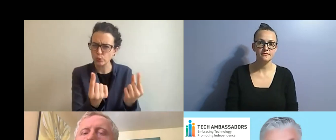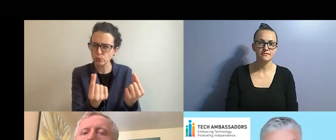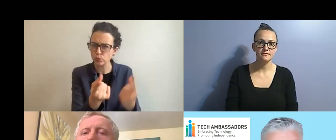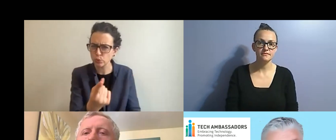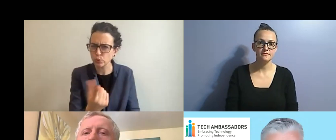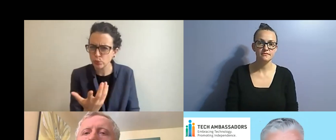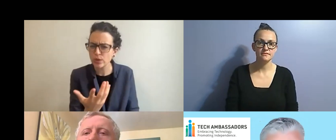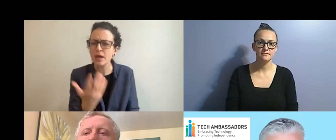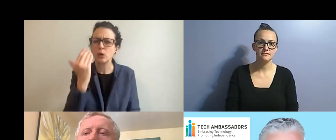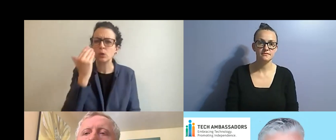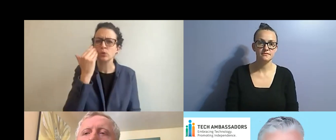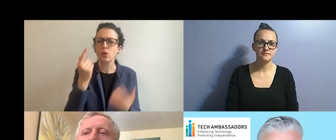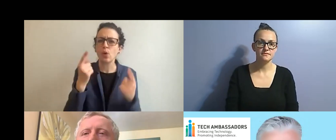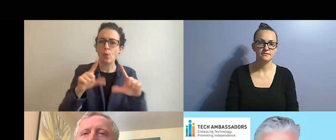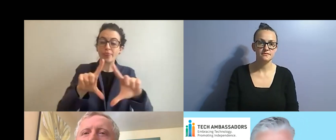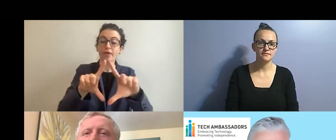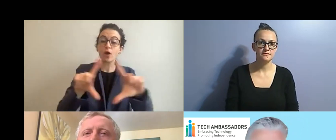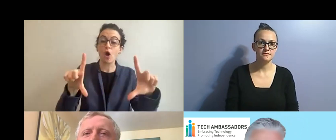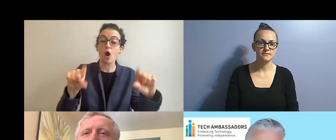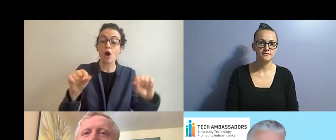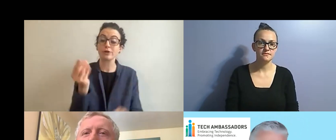You know, when you had the card out.